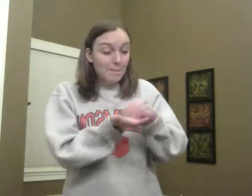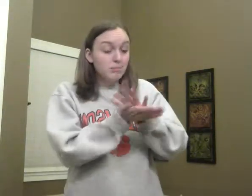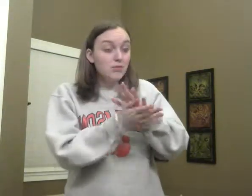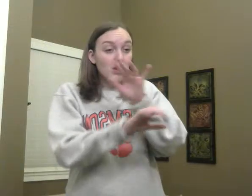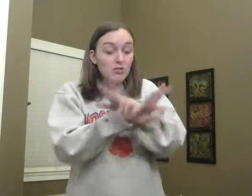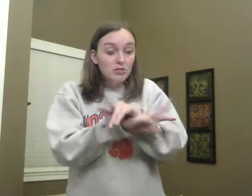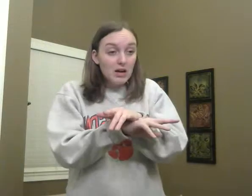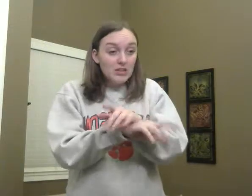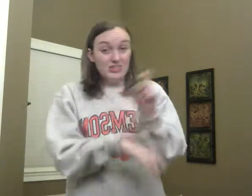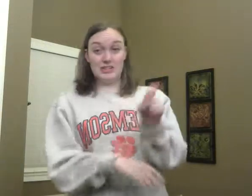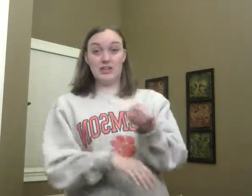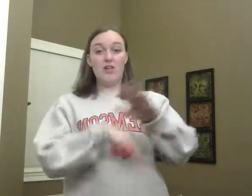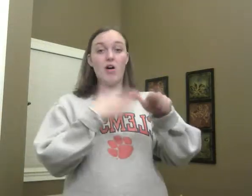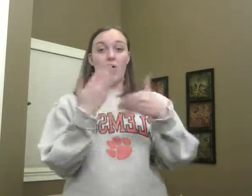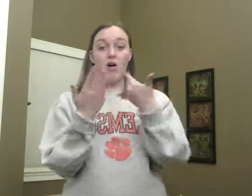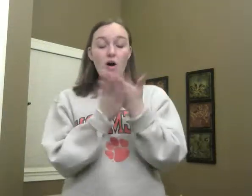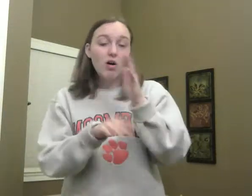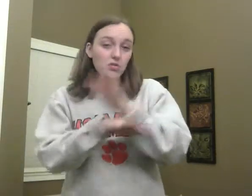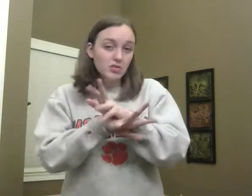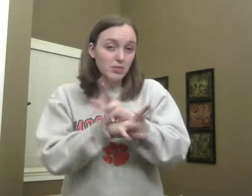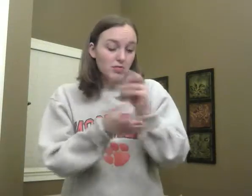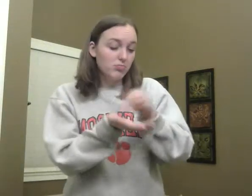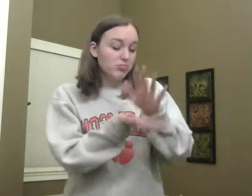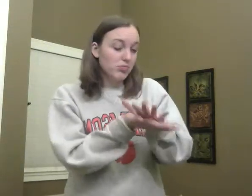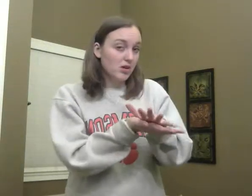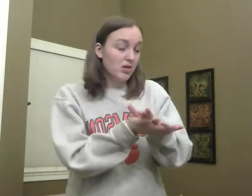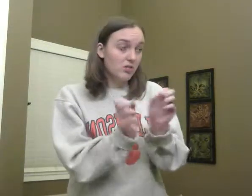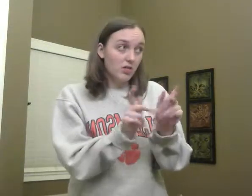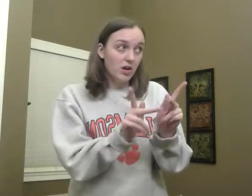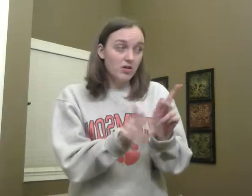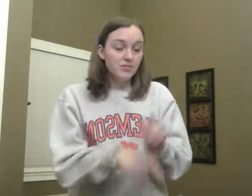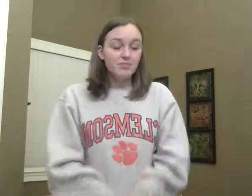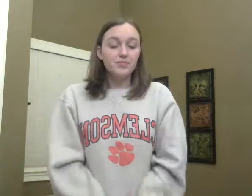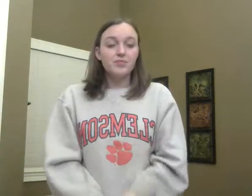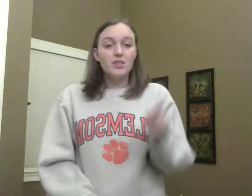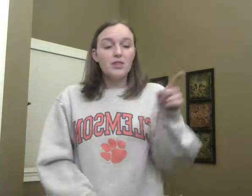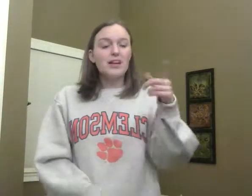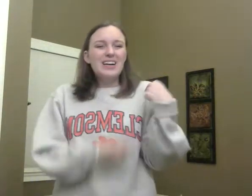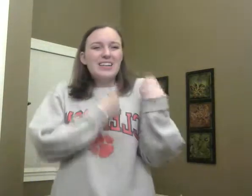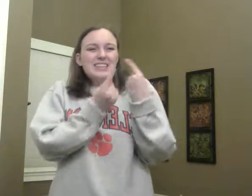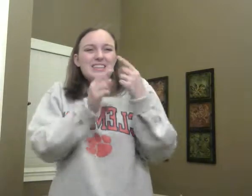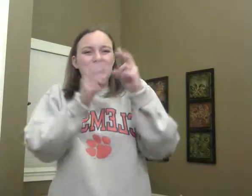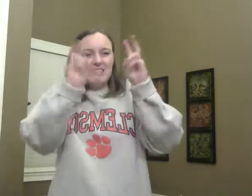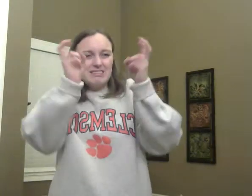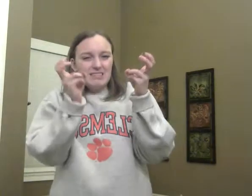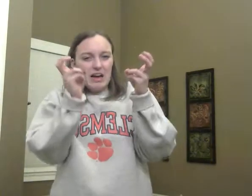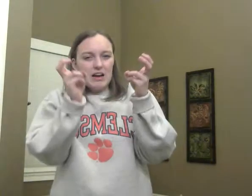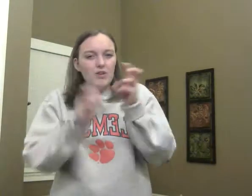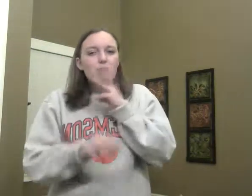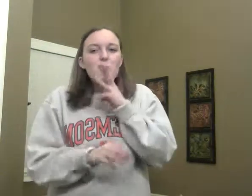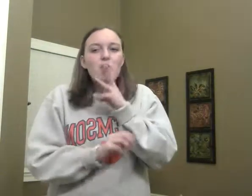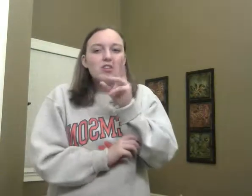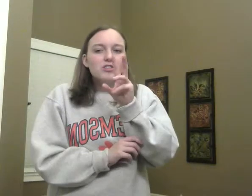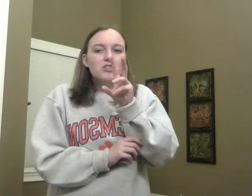need all the spiders you can get on there. Okay, Emily, here we go. It says, since the title of the article is Water Striders, would you